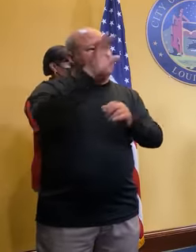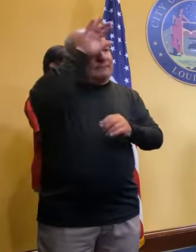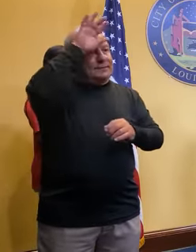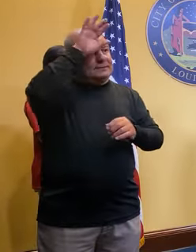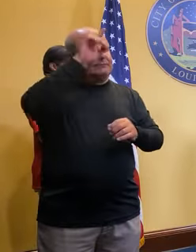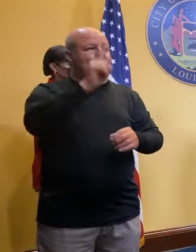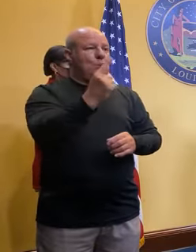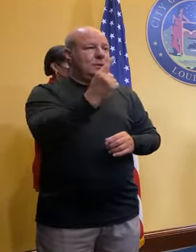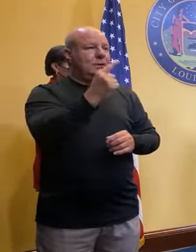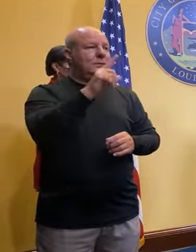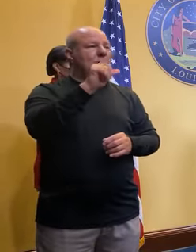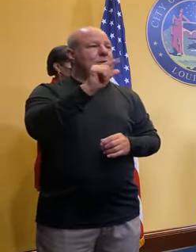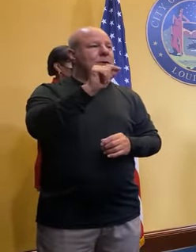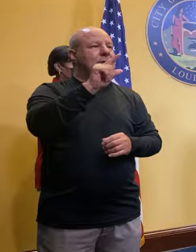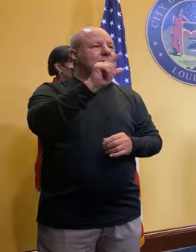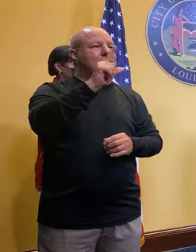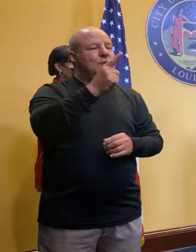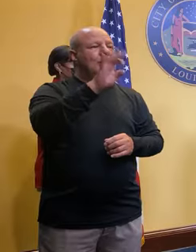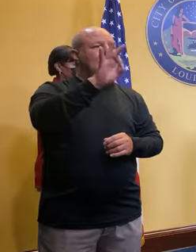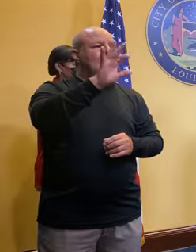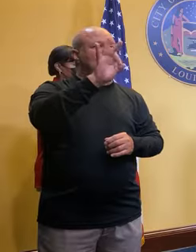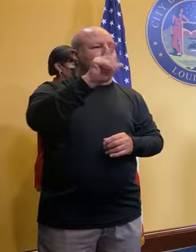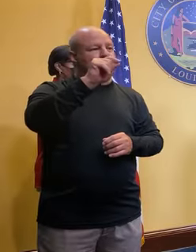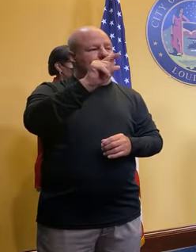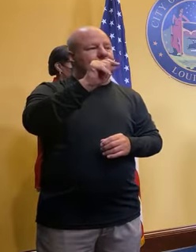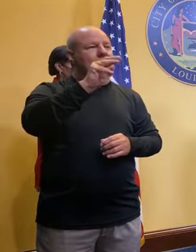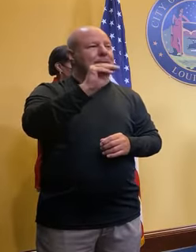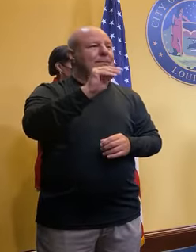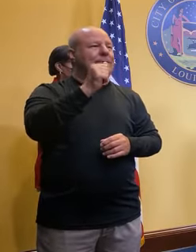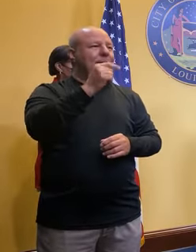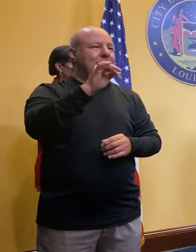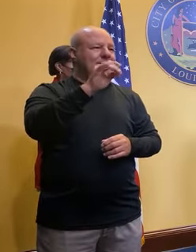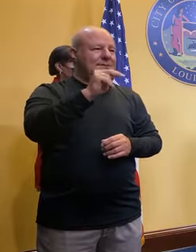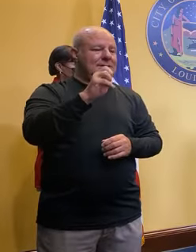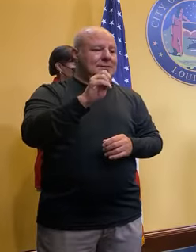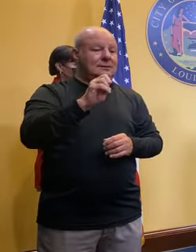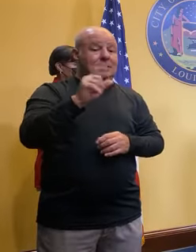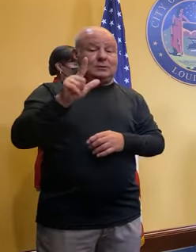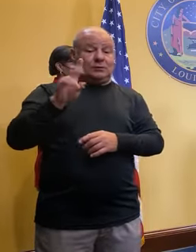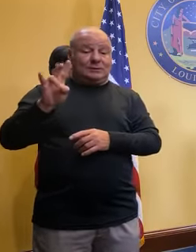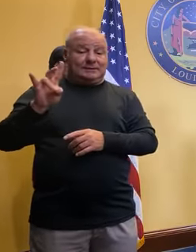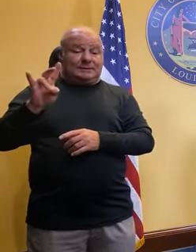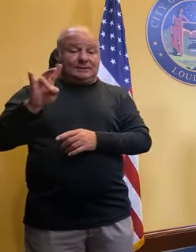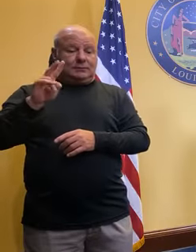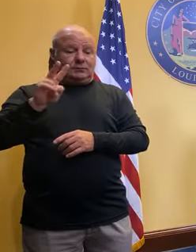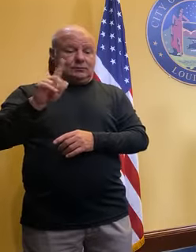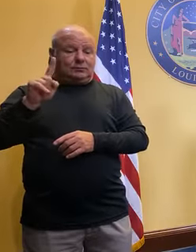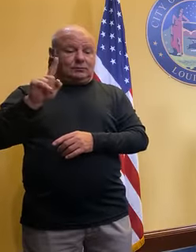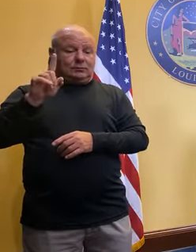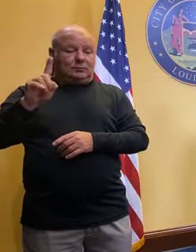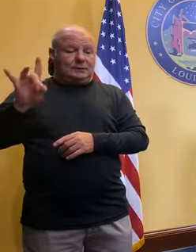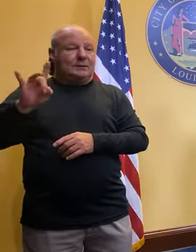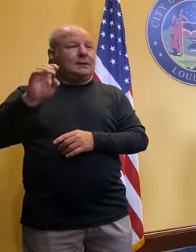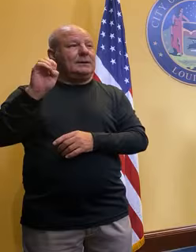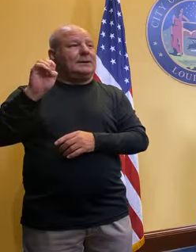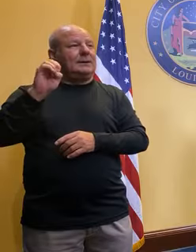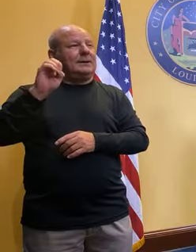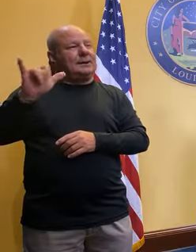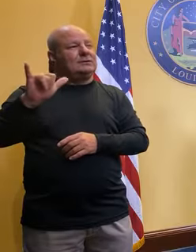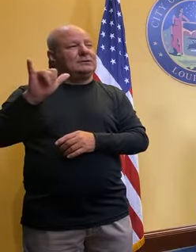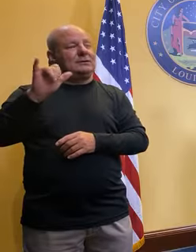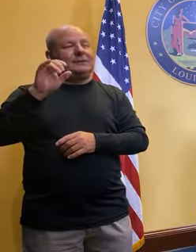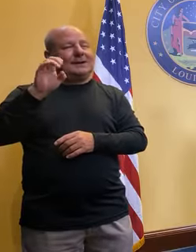1 at 2920 Magazine Street, New Orleans Fire Station number 27, that's at 2118 Elysian Fields